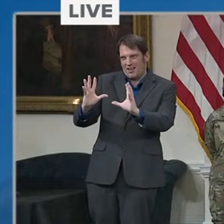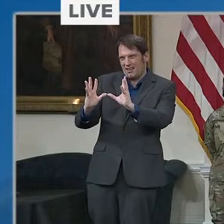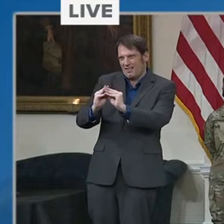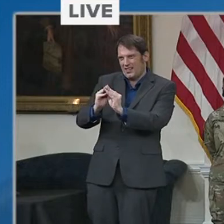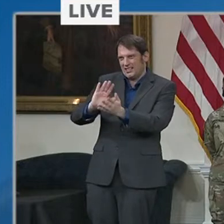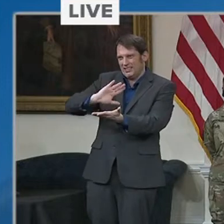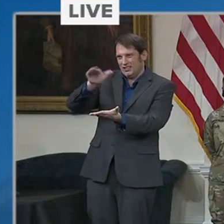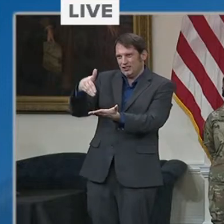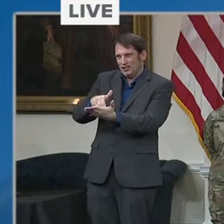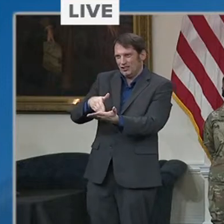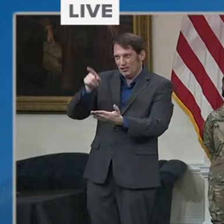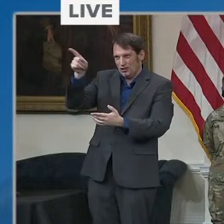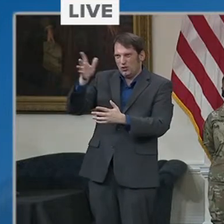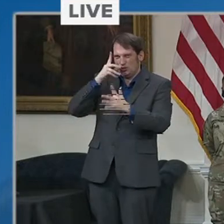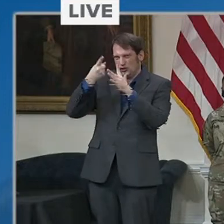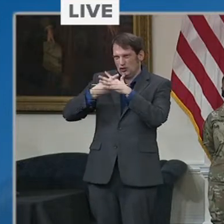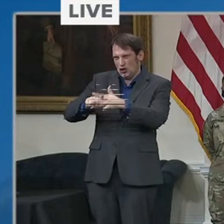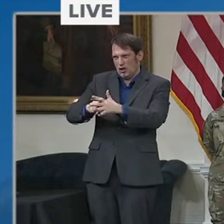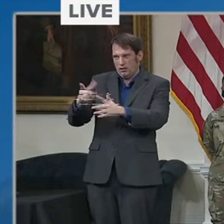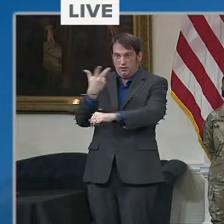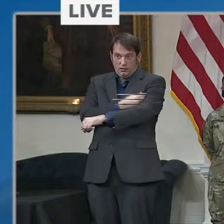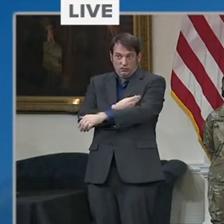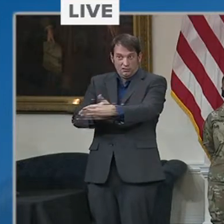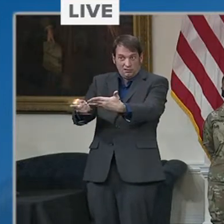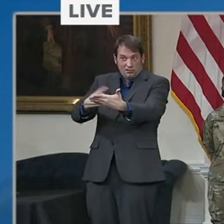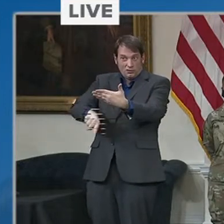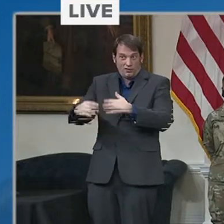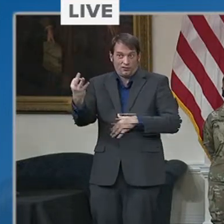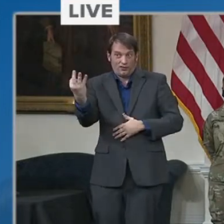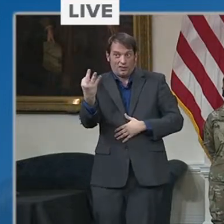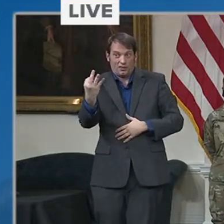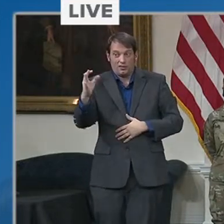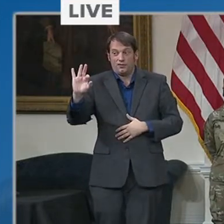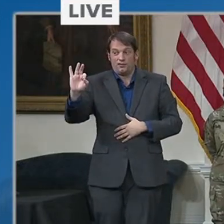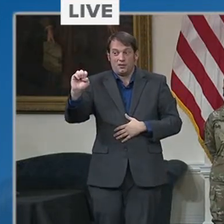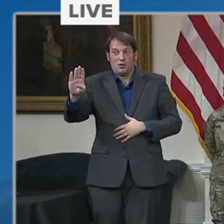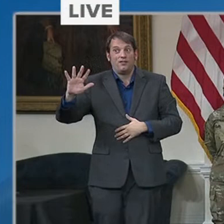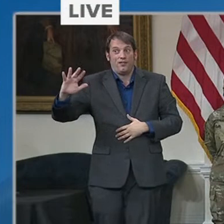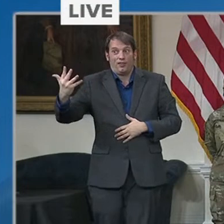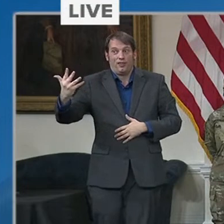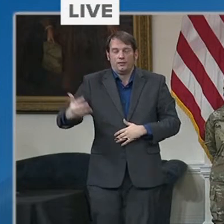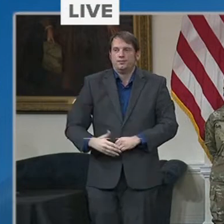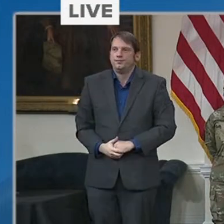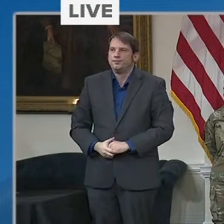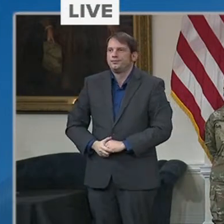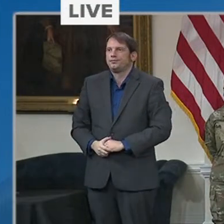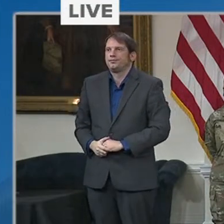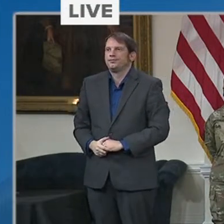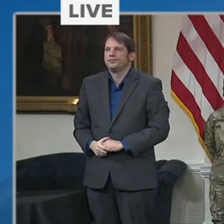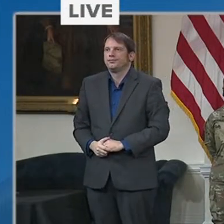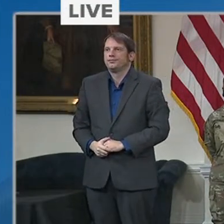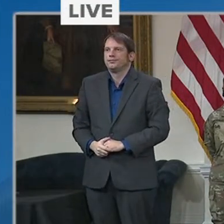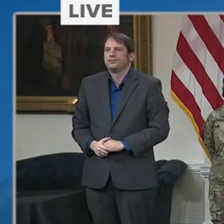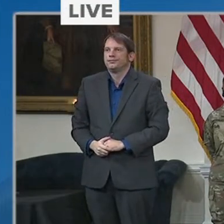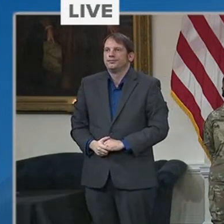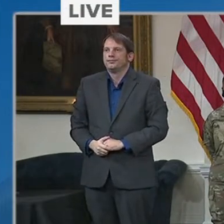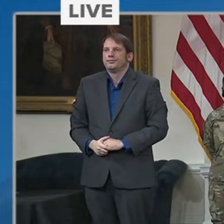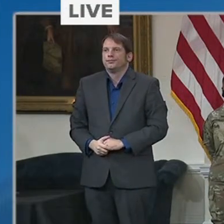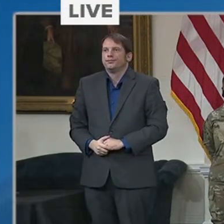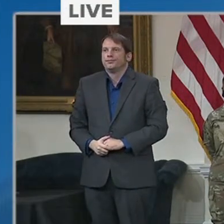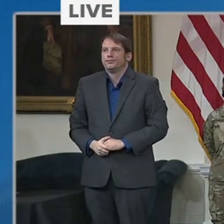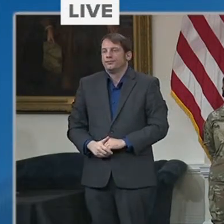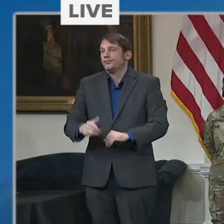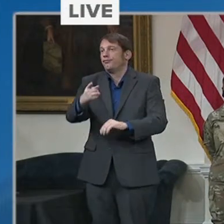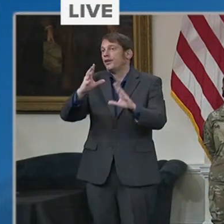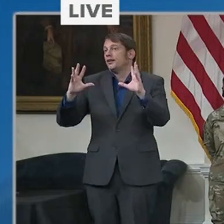vaccinations by next Friday, February 5th. The Convention Center is one of the most advanced COVID